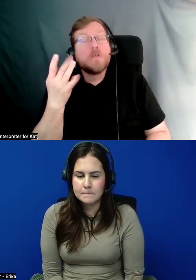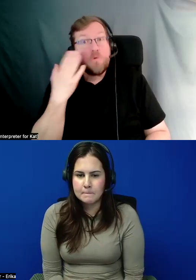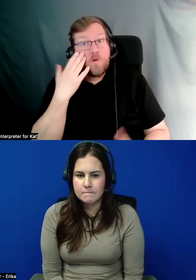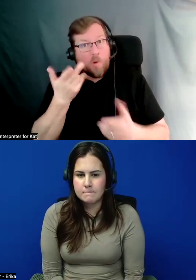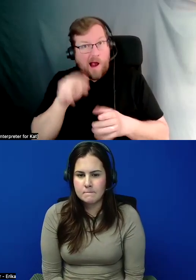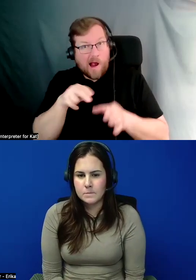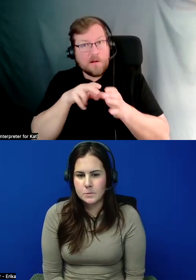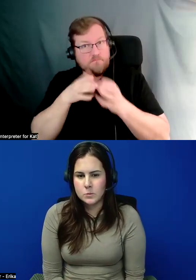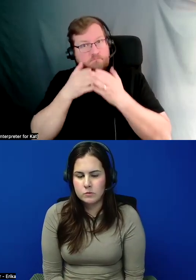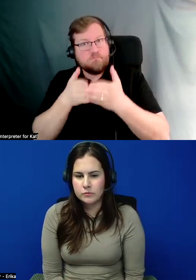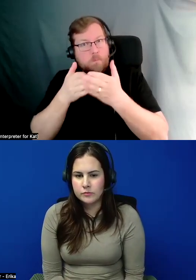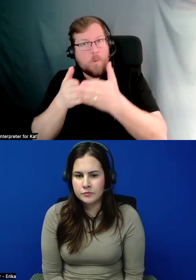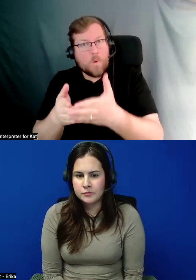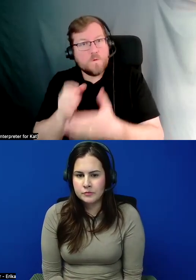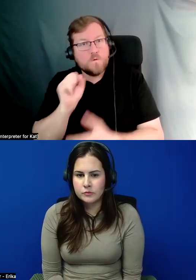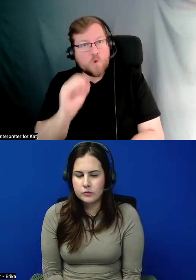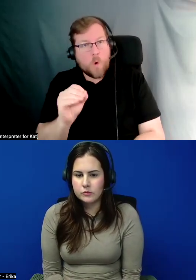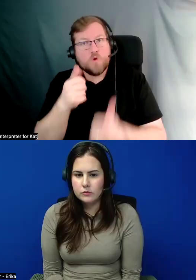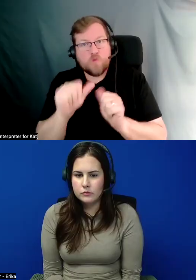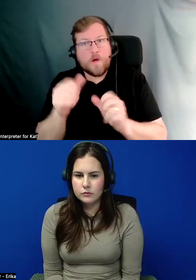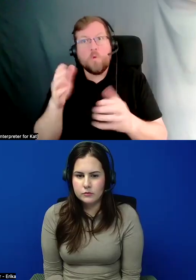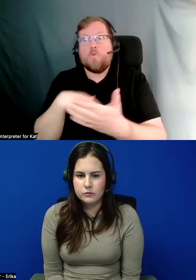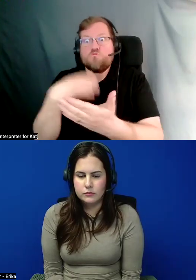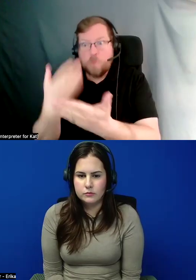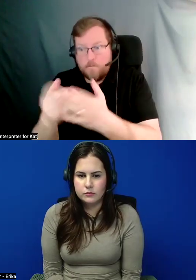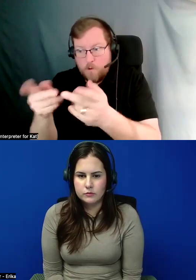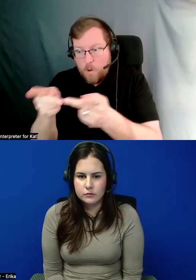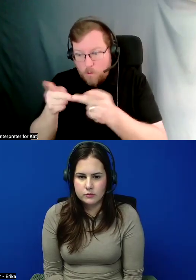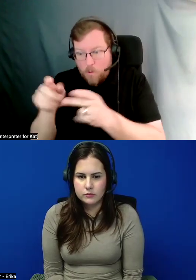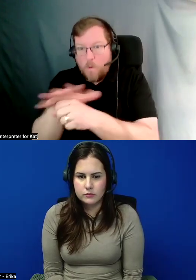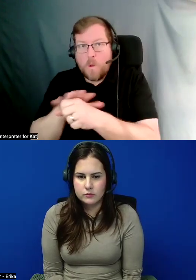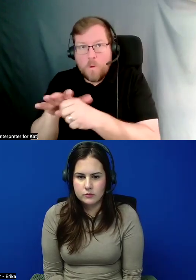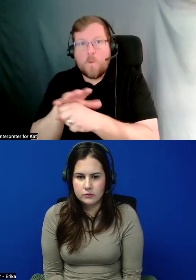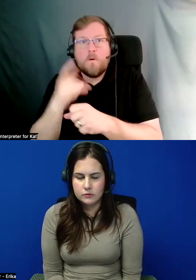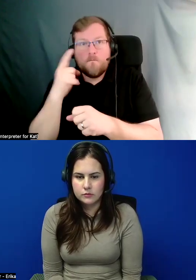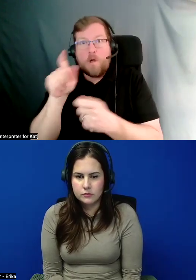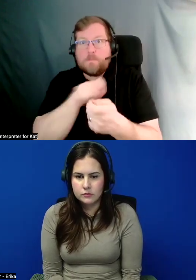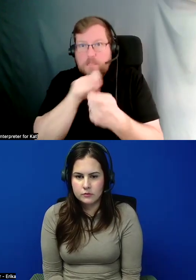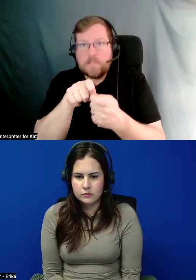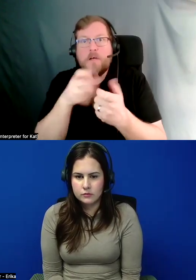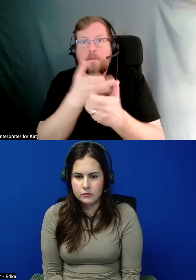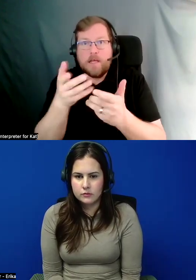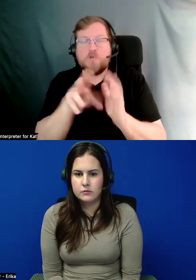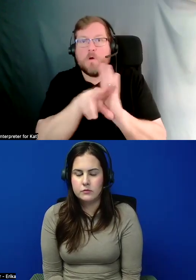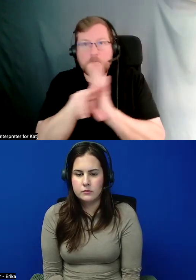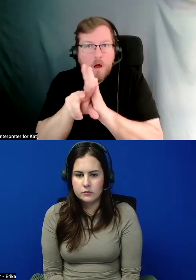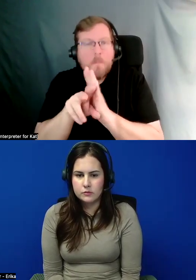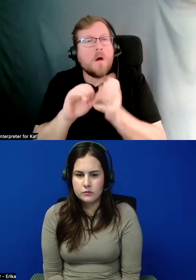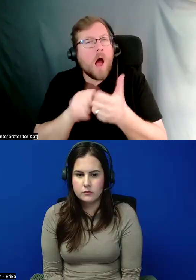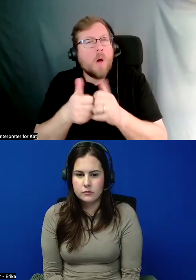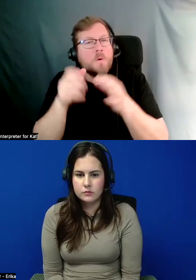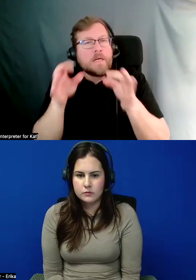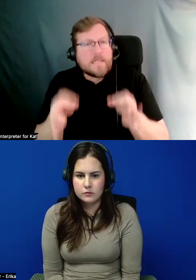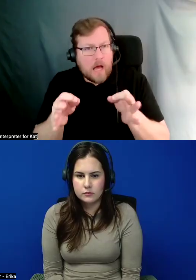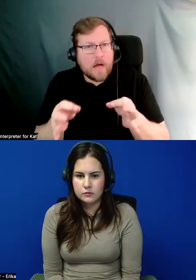boat. Majority of the time trying to get to a location to a specific area to film. So how do you decide we're gonna do